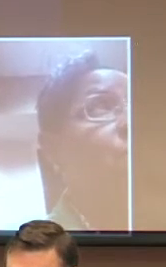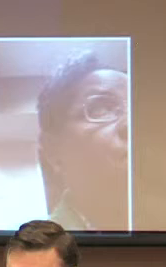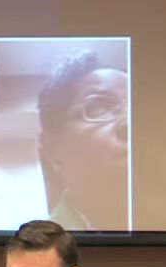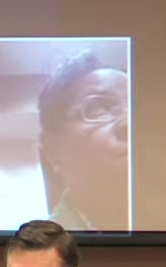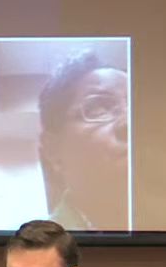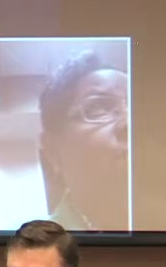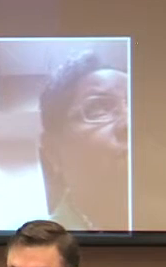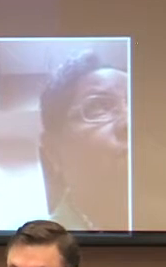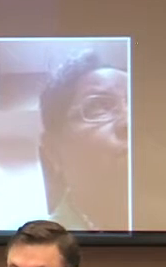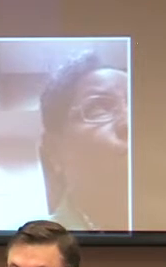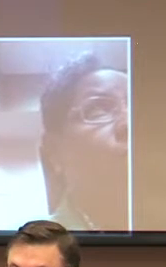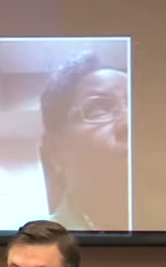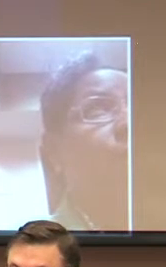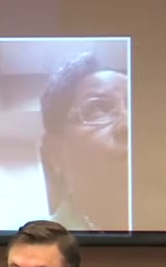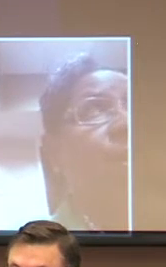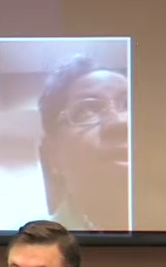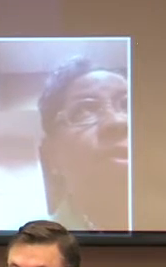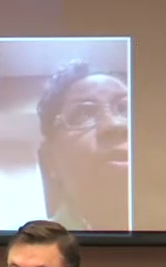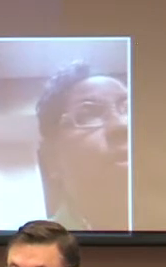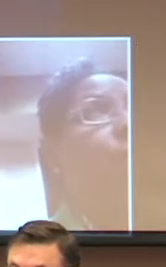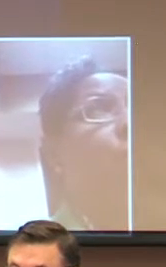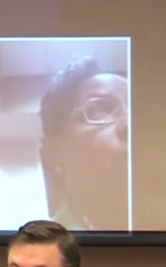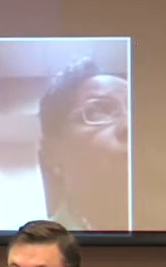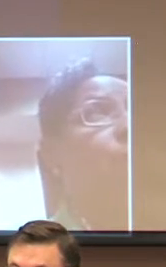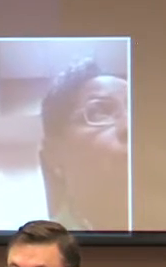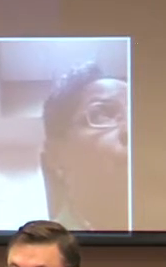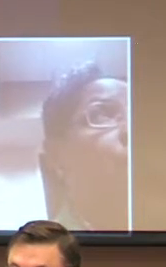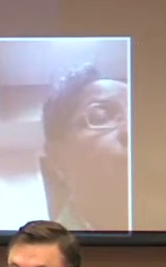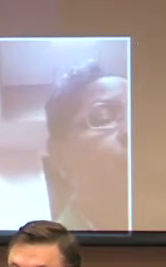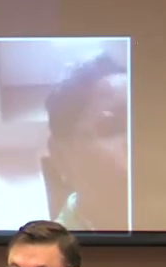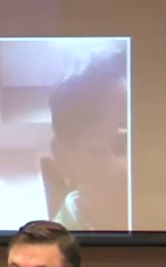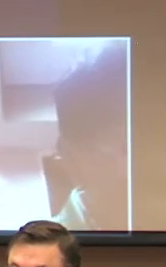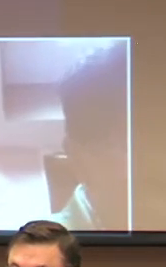Sí, estoy con lo que es la Corte Suprema de Fulton County.